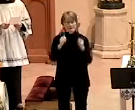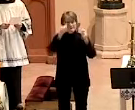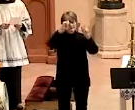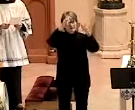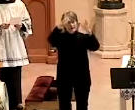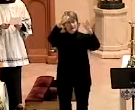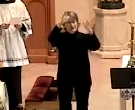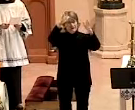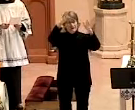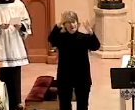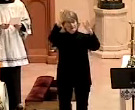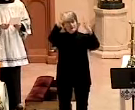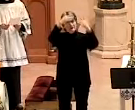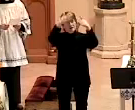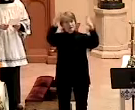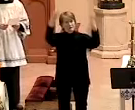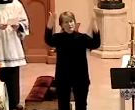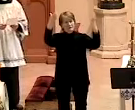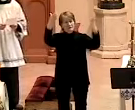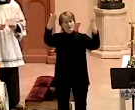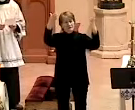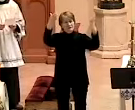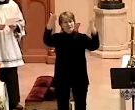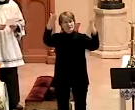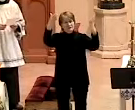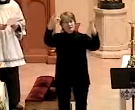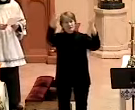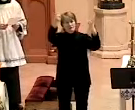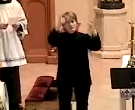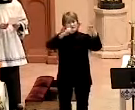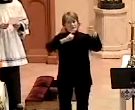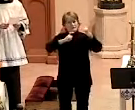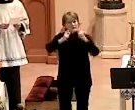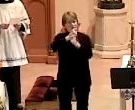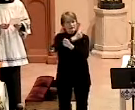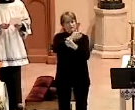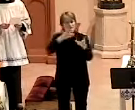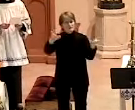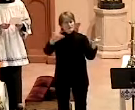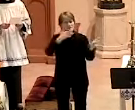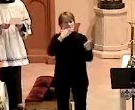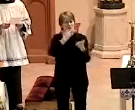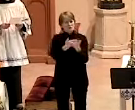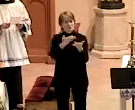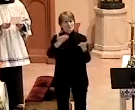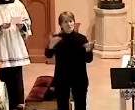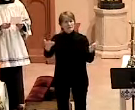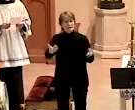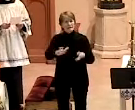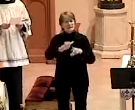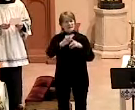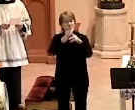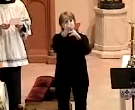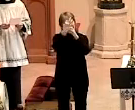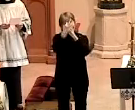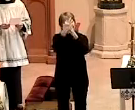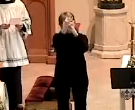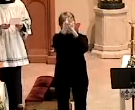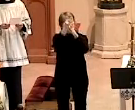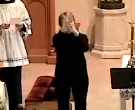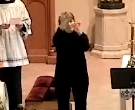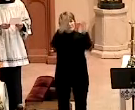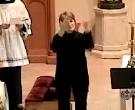Father in heaven, ever-living source of all that is good, keep us faithful in serving